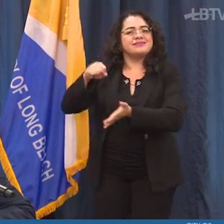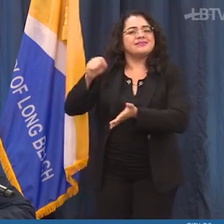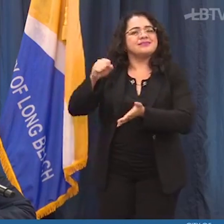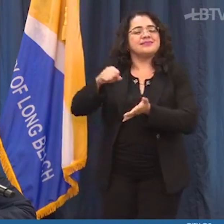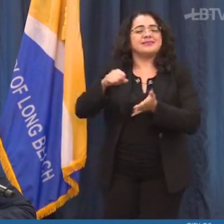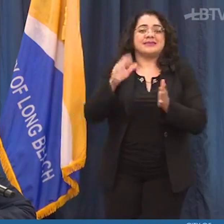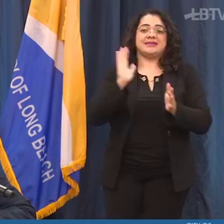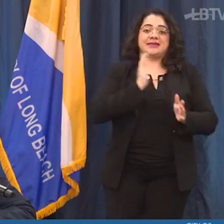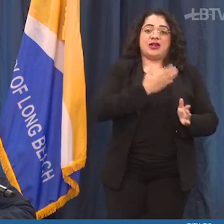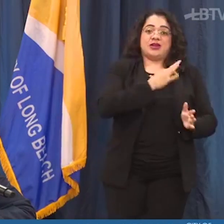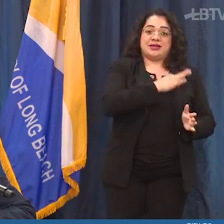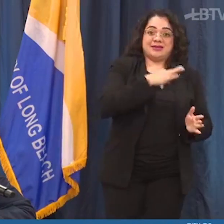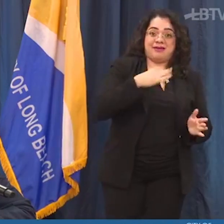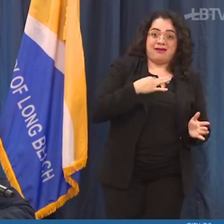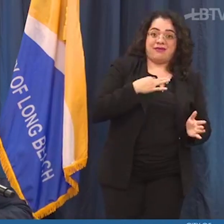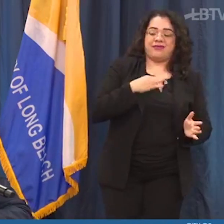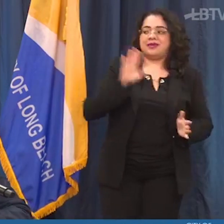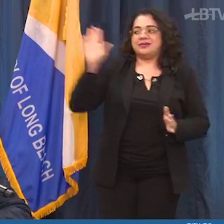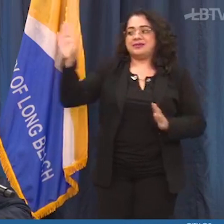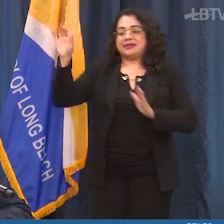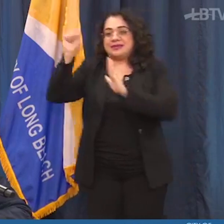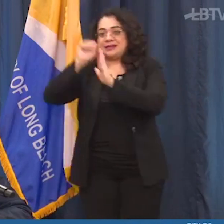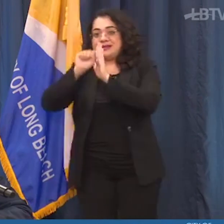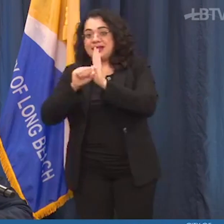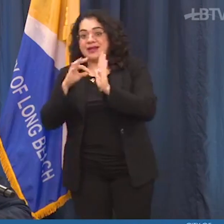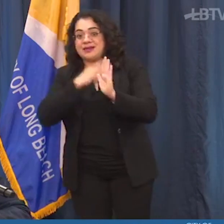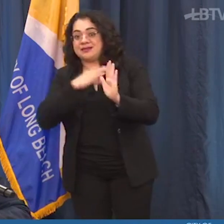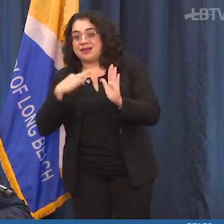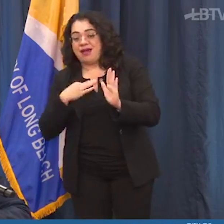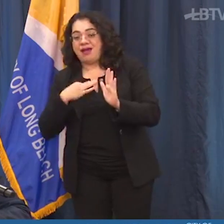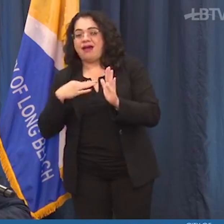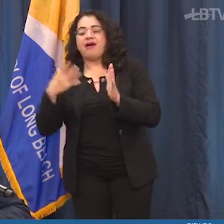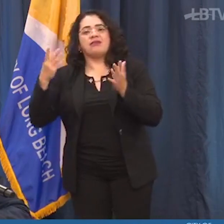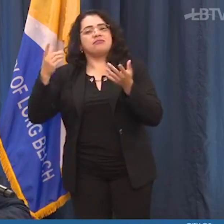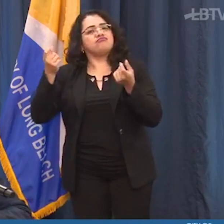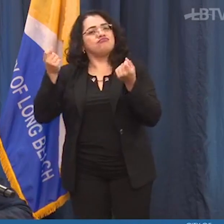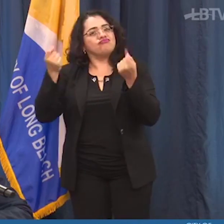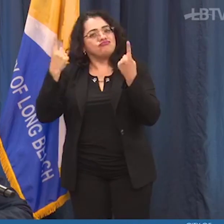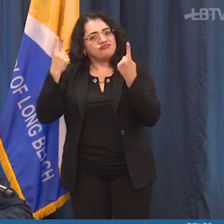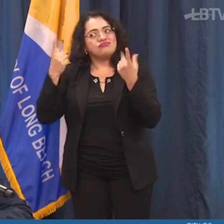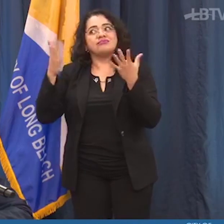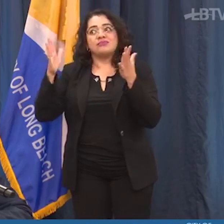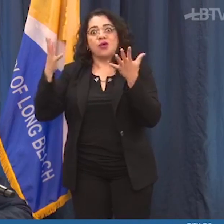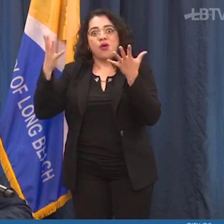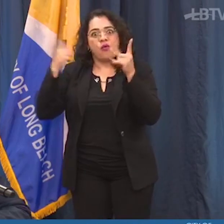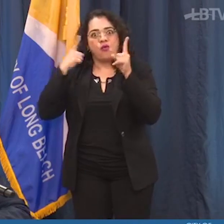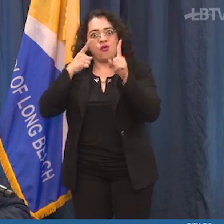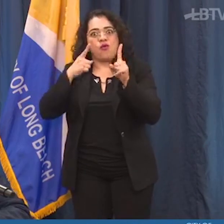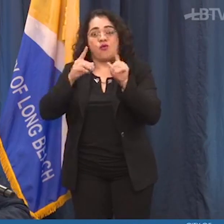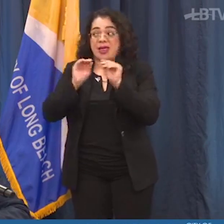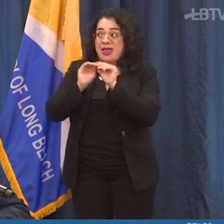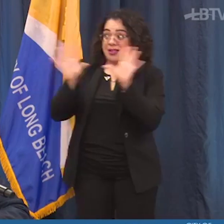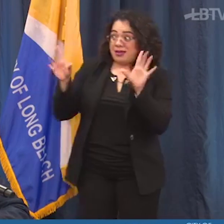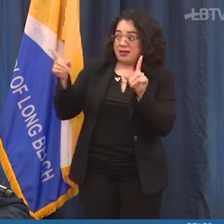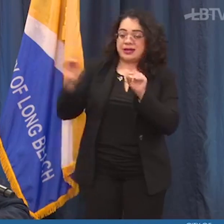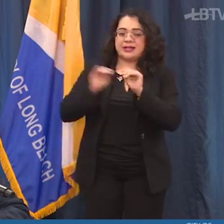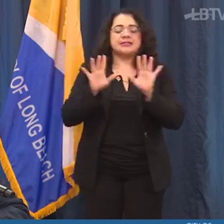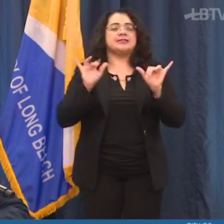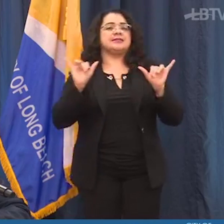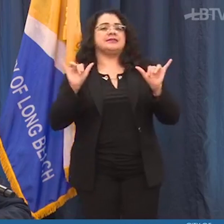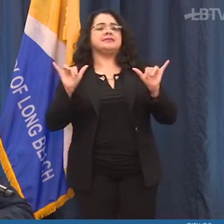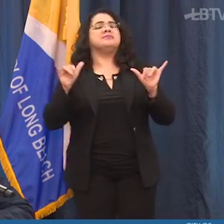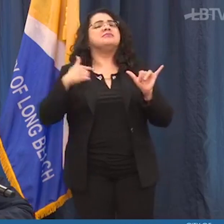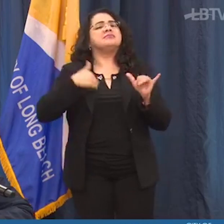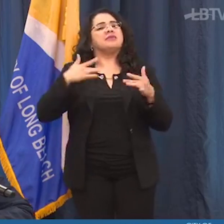state staff. They understand what our position is. Same thing with the governor's staff. They understand what our position is. And I'm